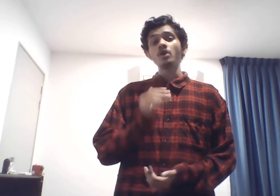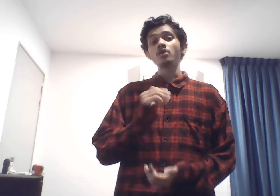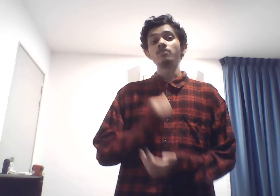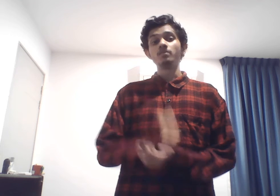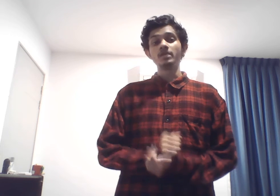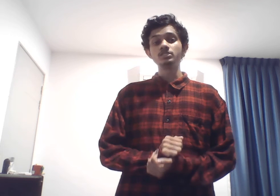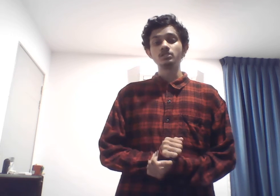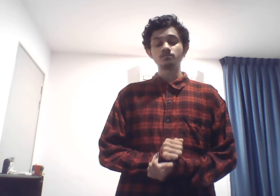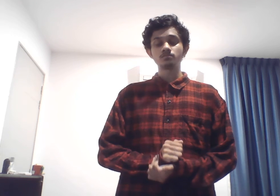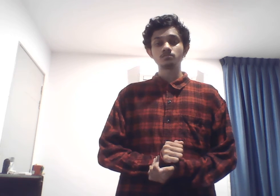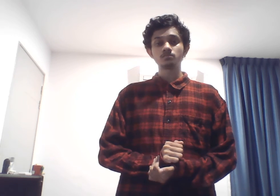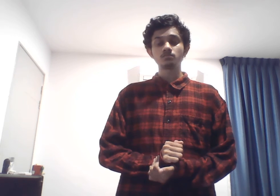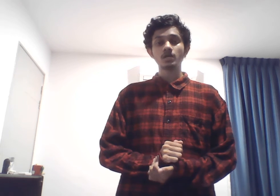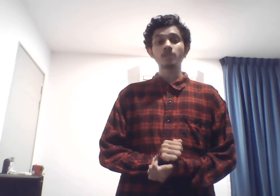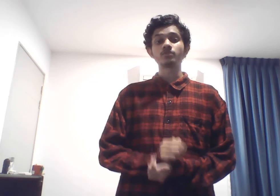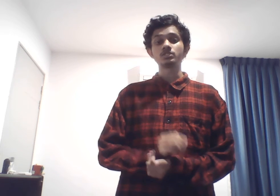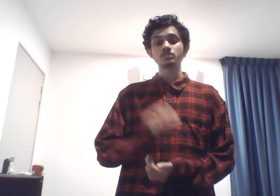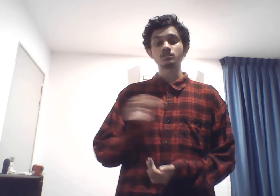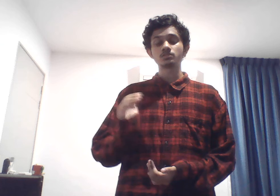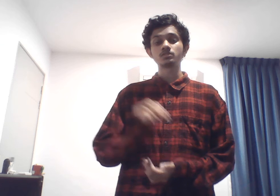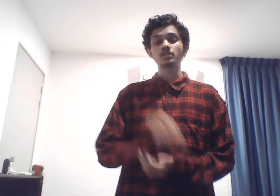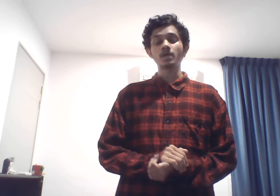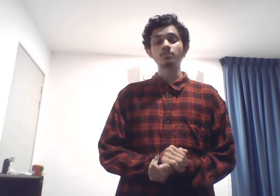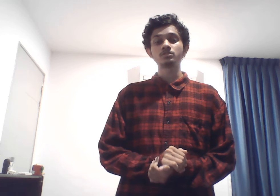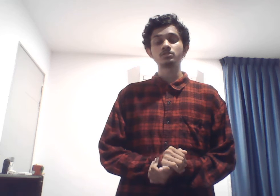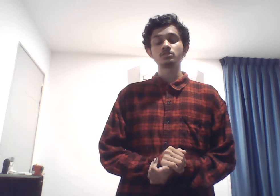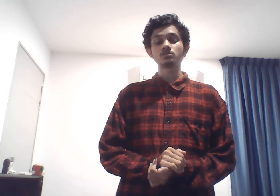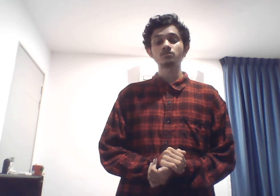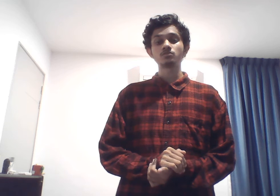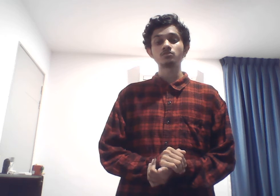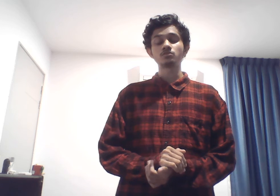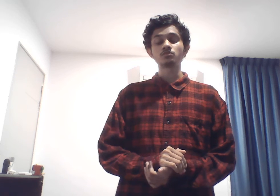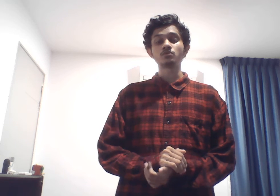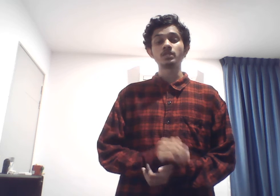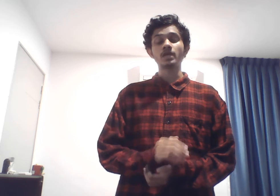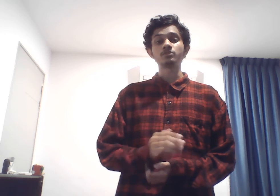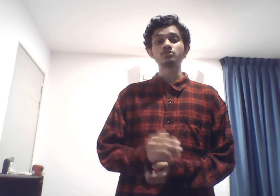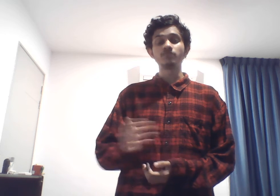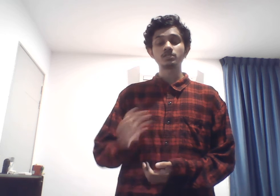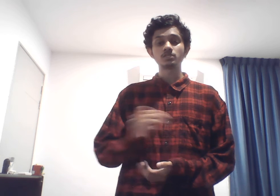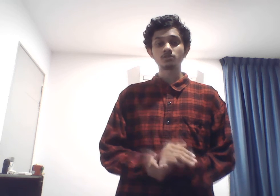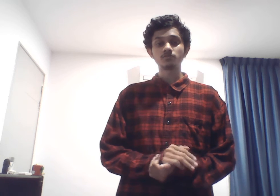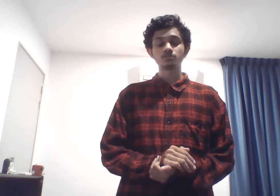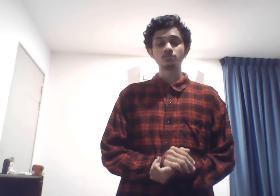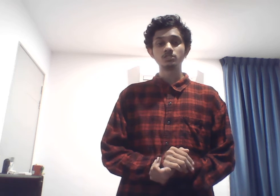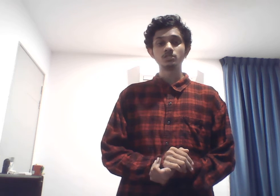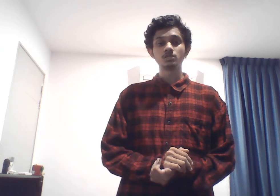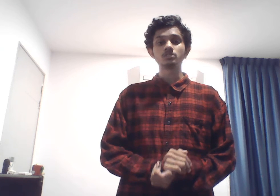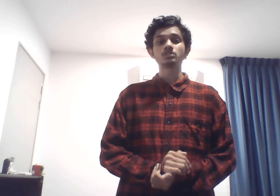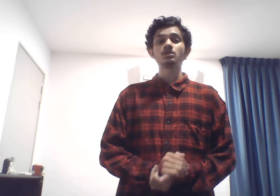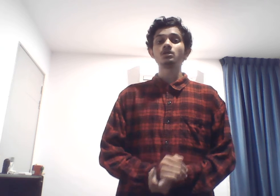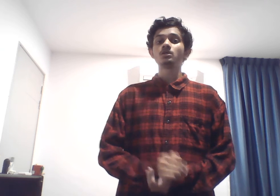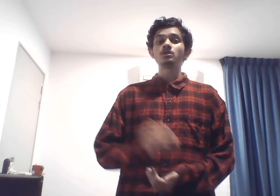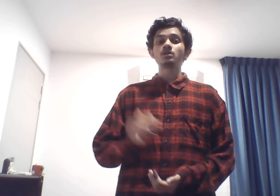One of the major health risks that happens to the victims of this procedure is it